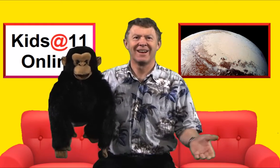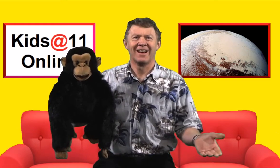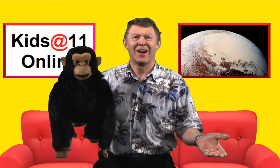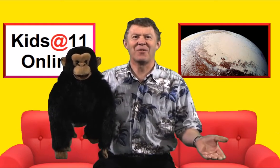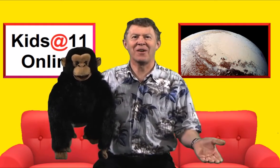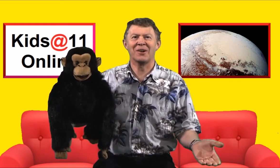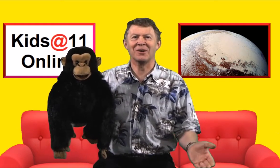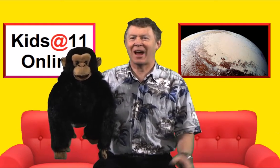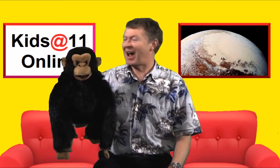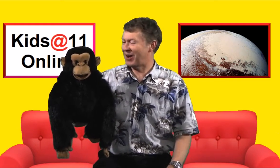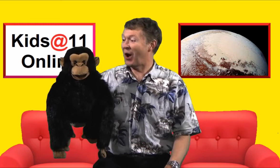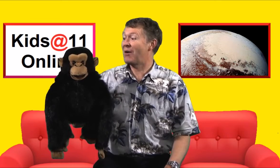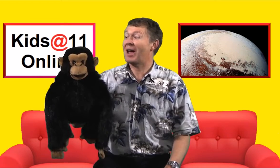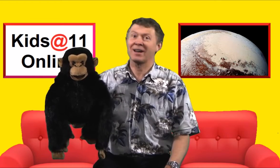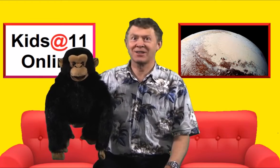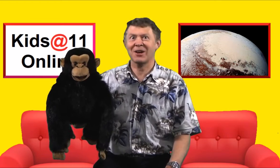Oh, very good, and ole to you!